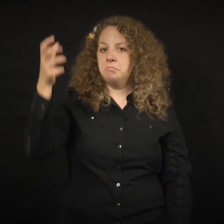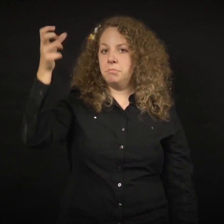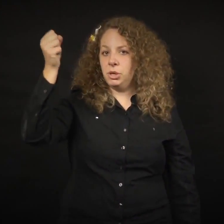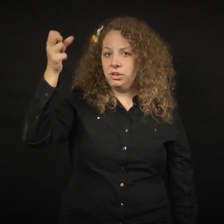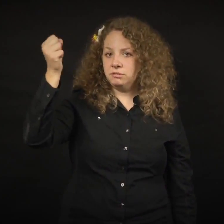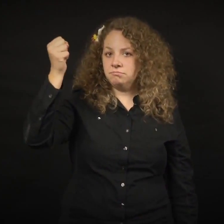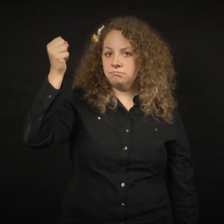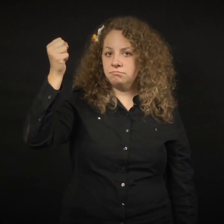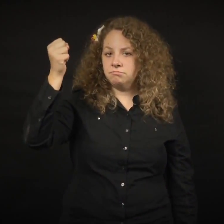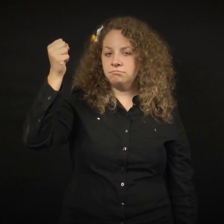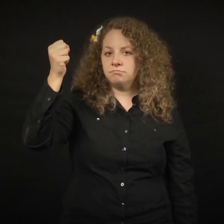Milk.